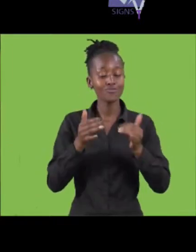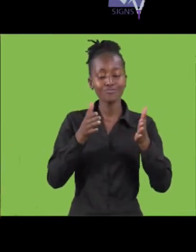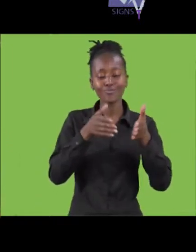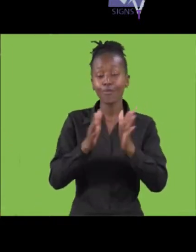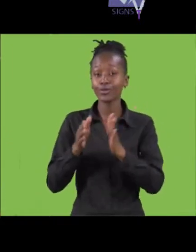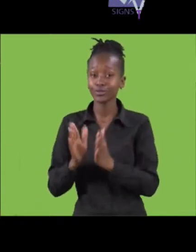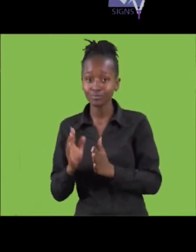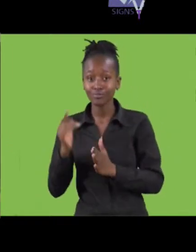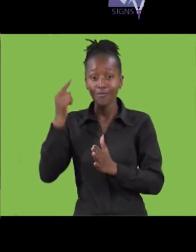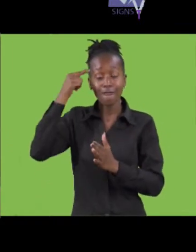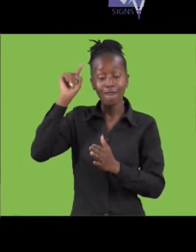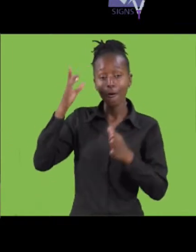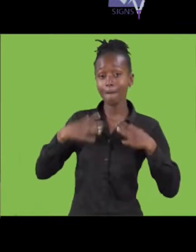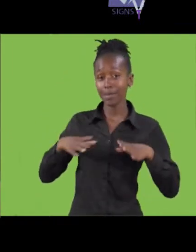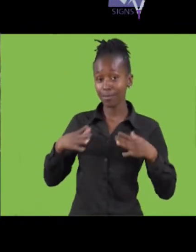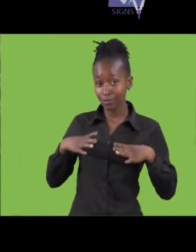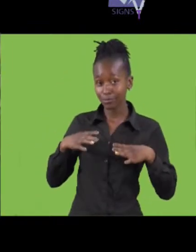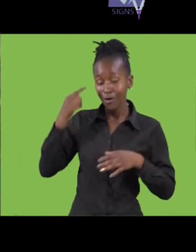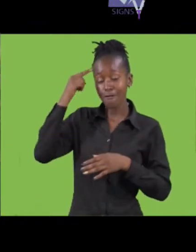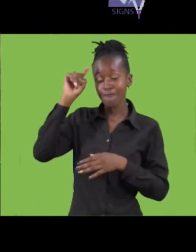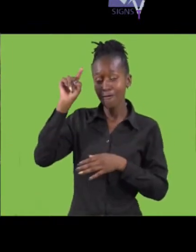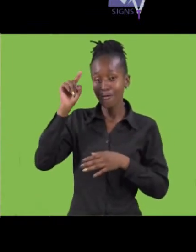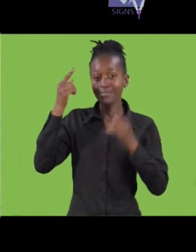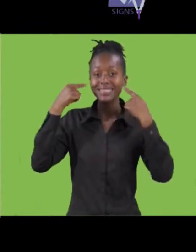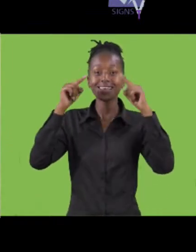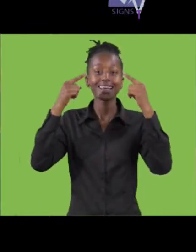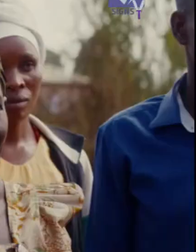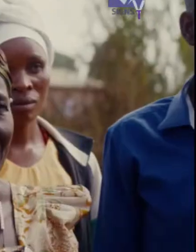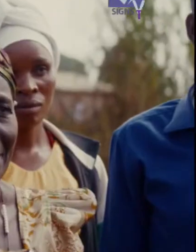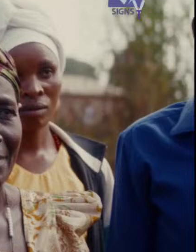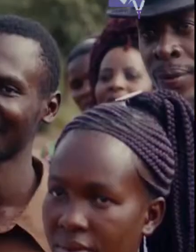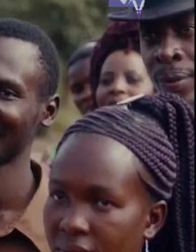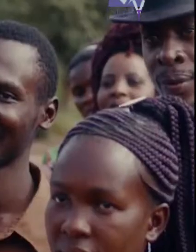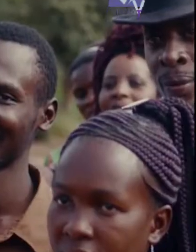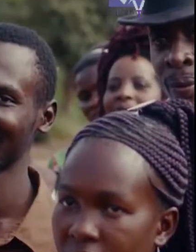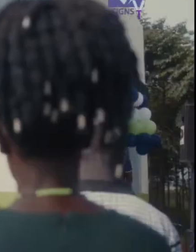milango kwa watu, kwa ubora.